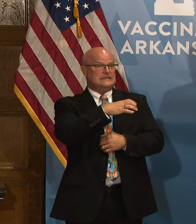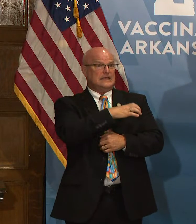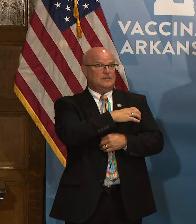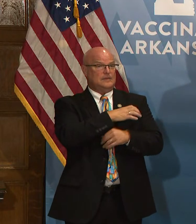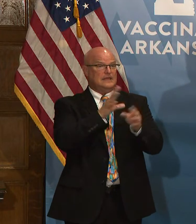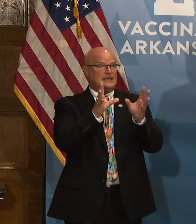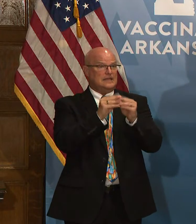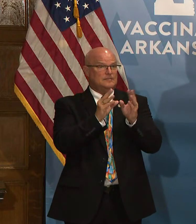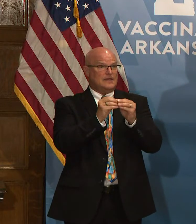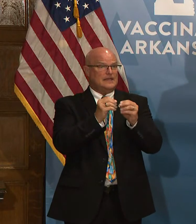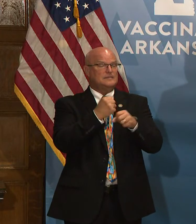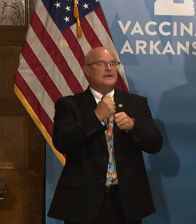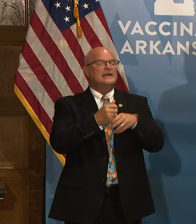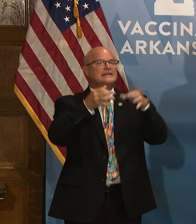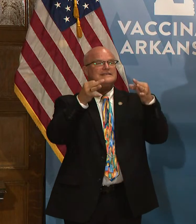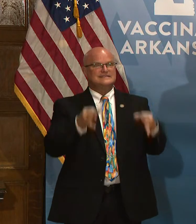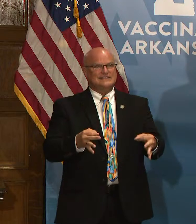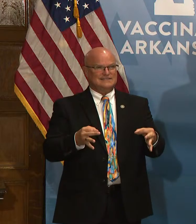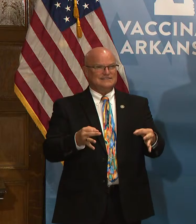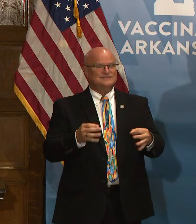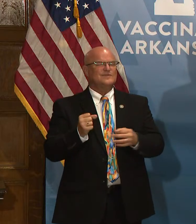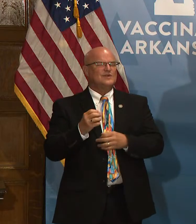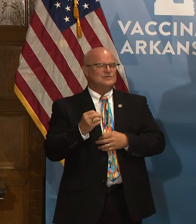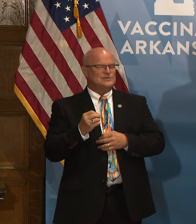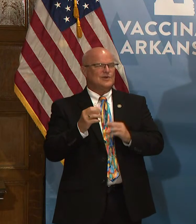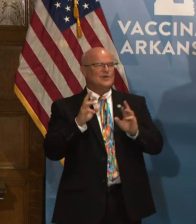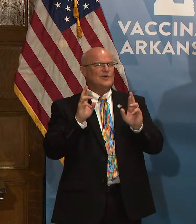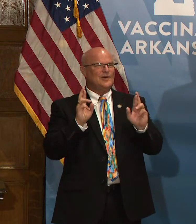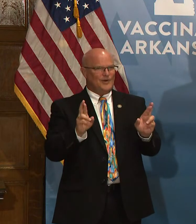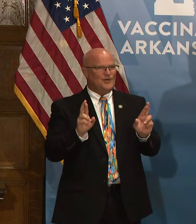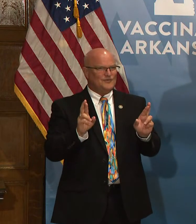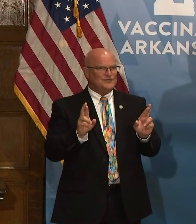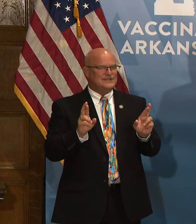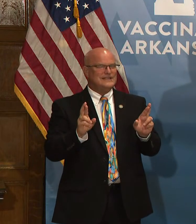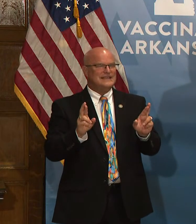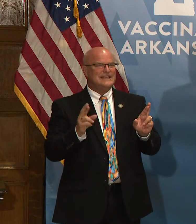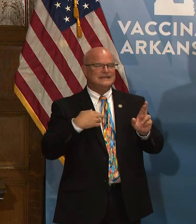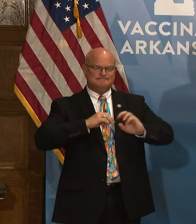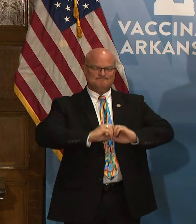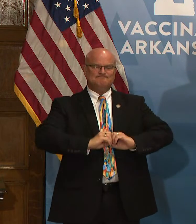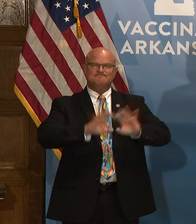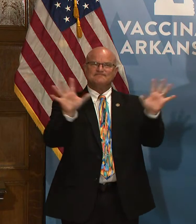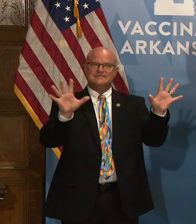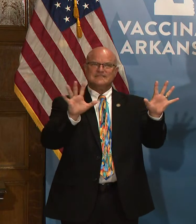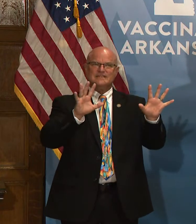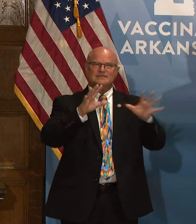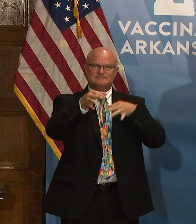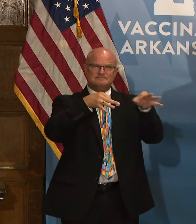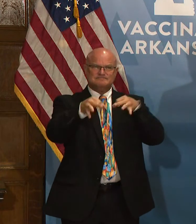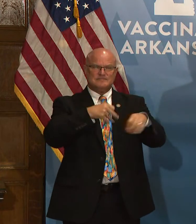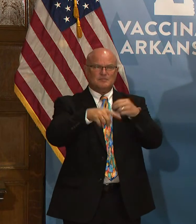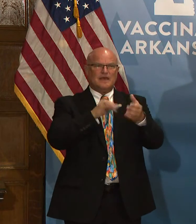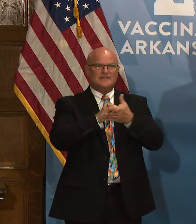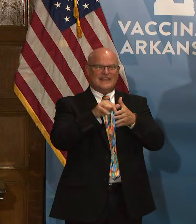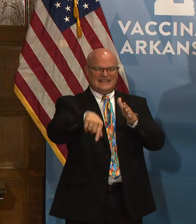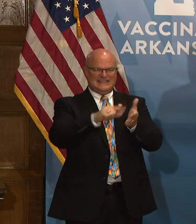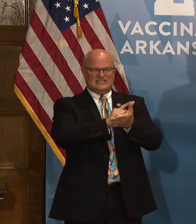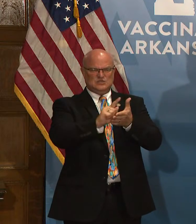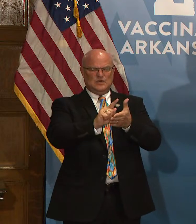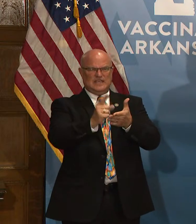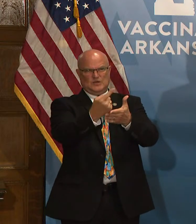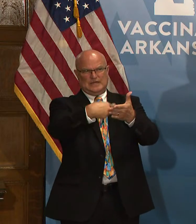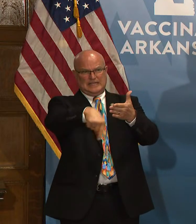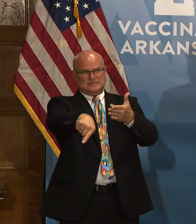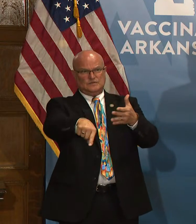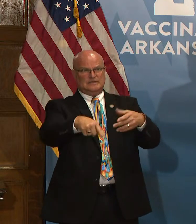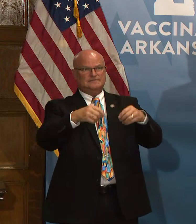to make a decision on that. So hopefully there will be a clarity on that late this week or early